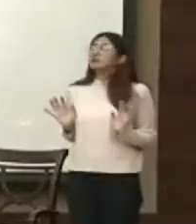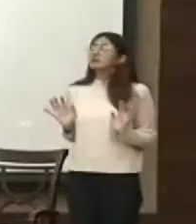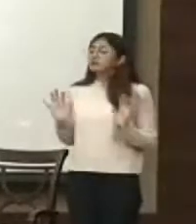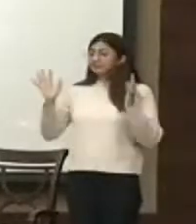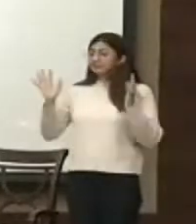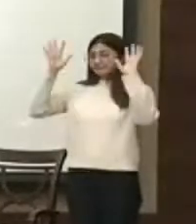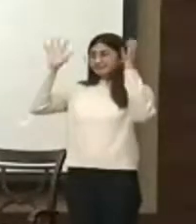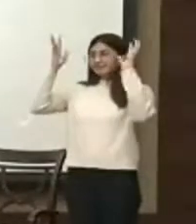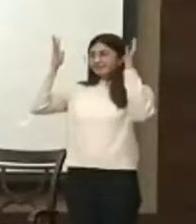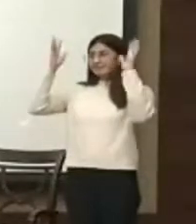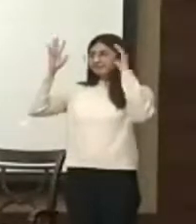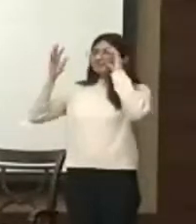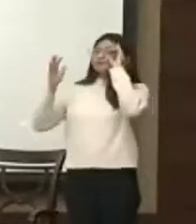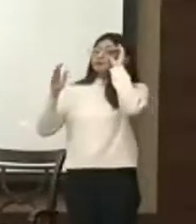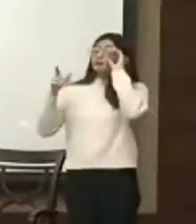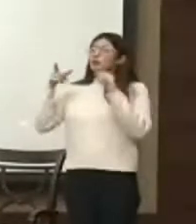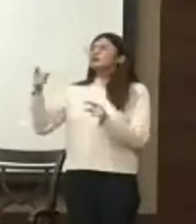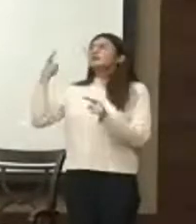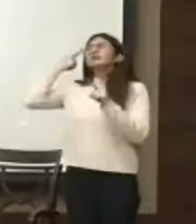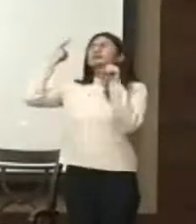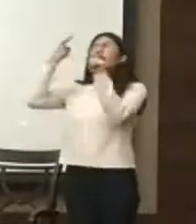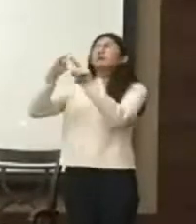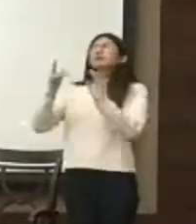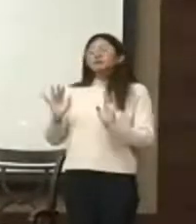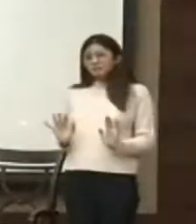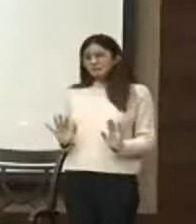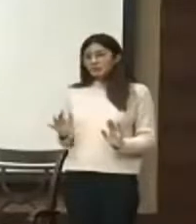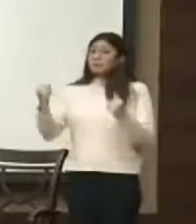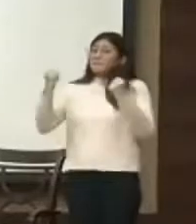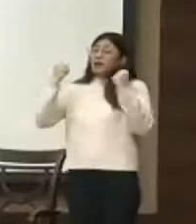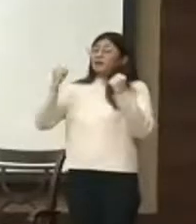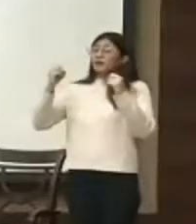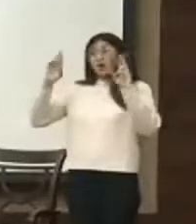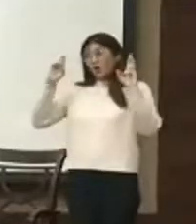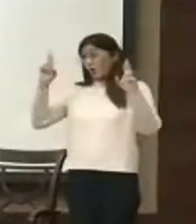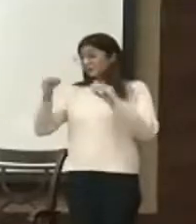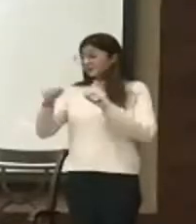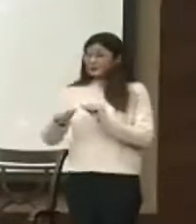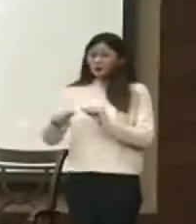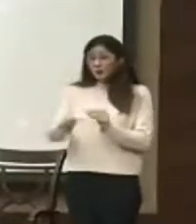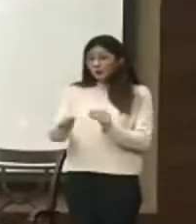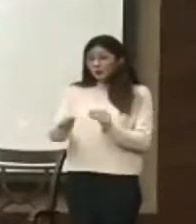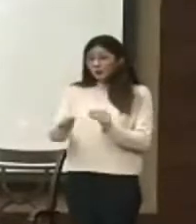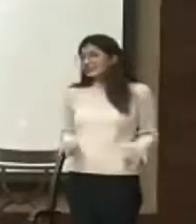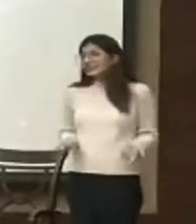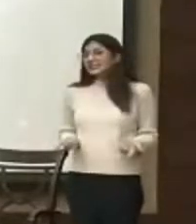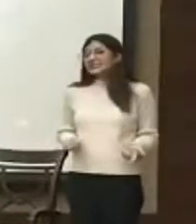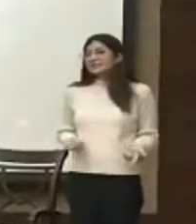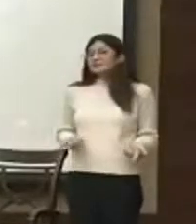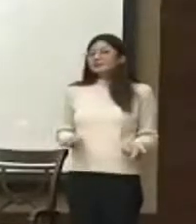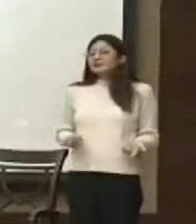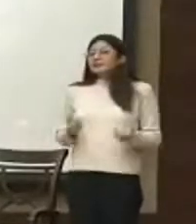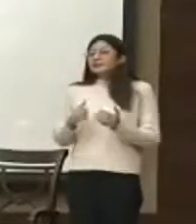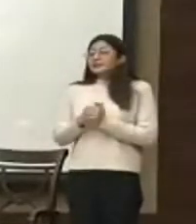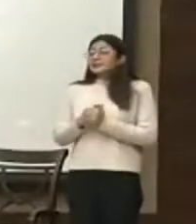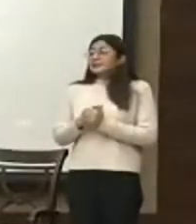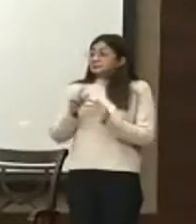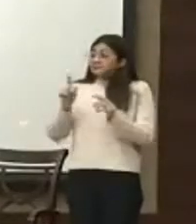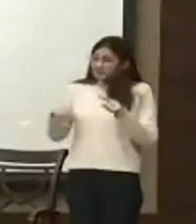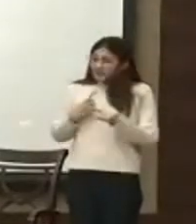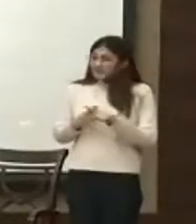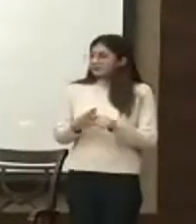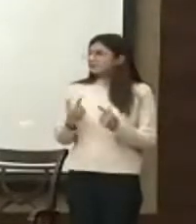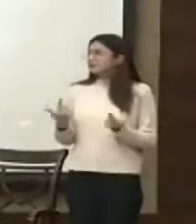community. I think that would be a very powerful day, and I hope that day comes soon as well. And I think